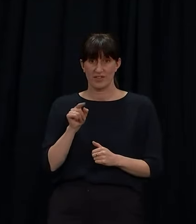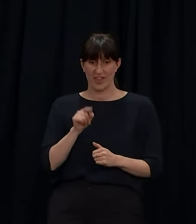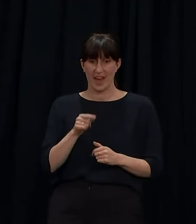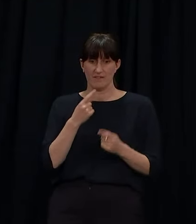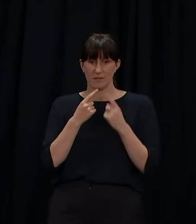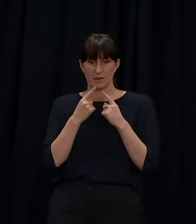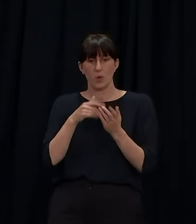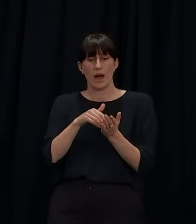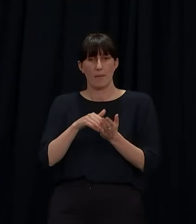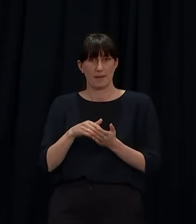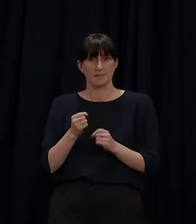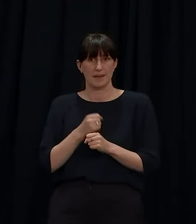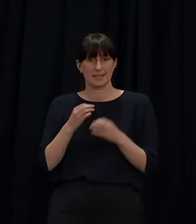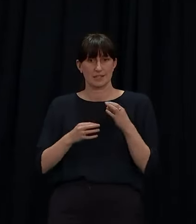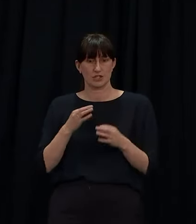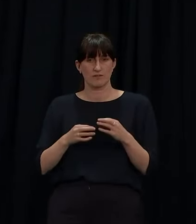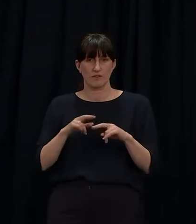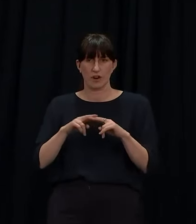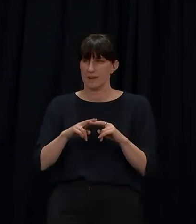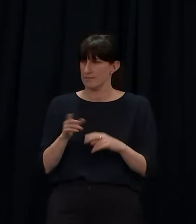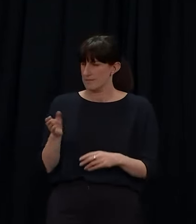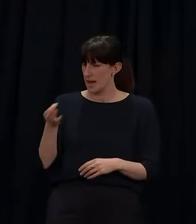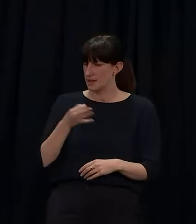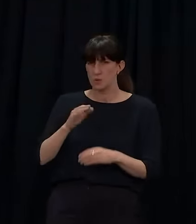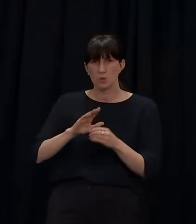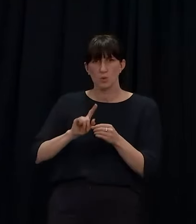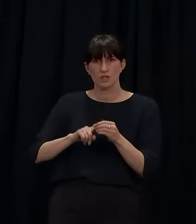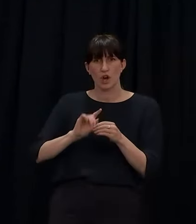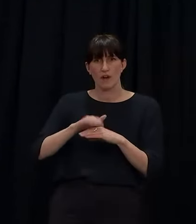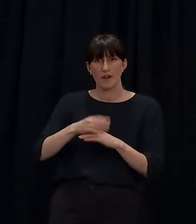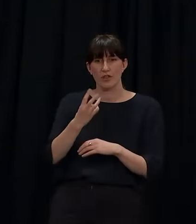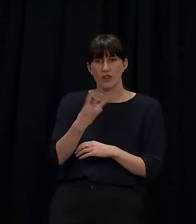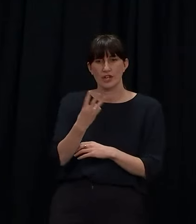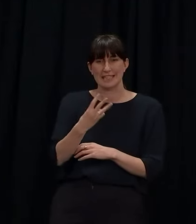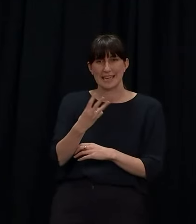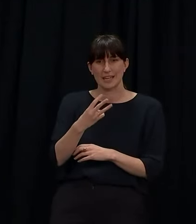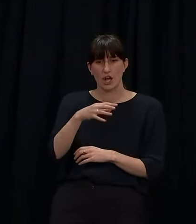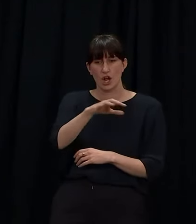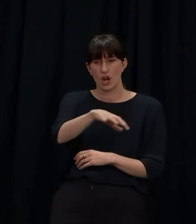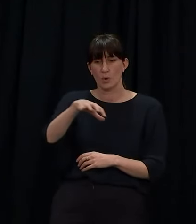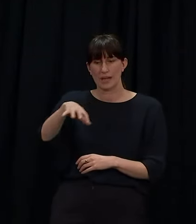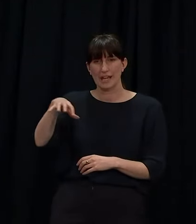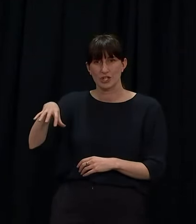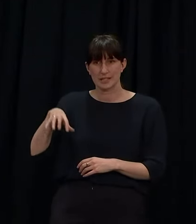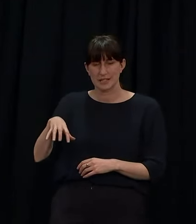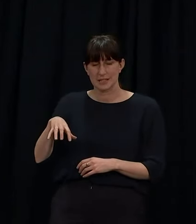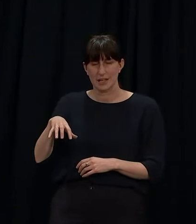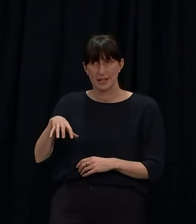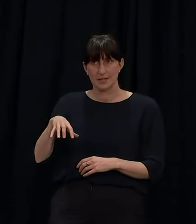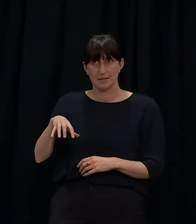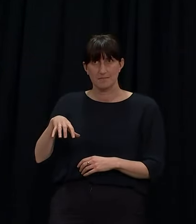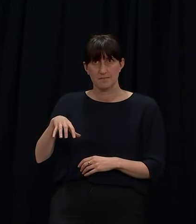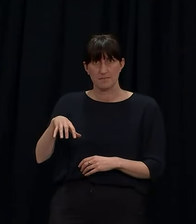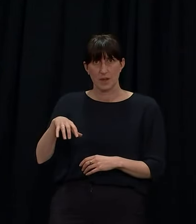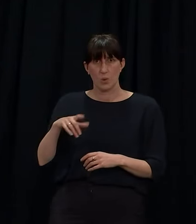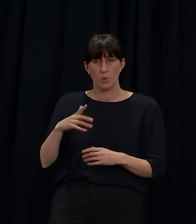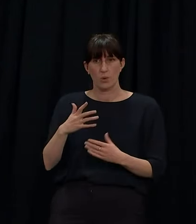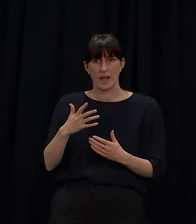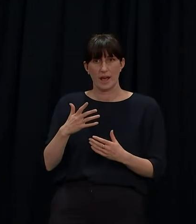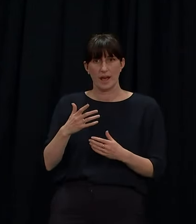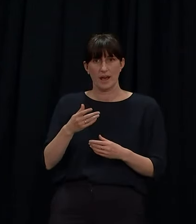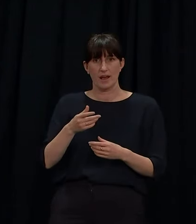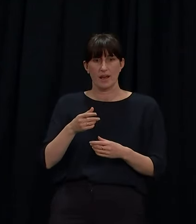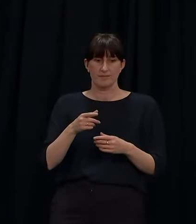Friday. On the 13 locations of interest for where we've had, where we know that we've had transmission at